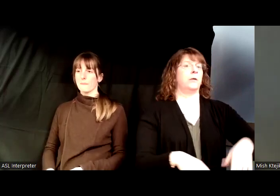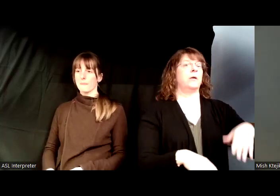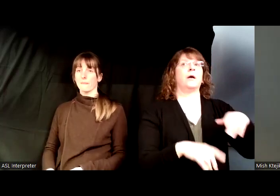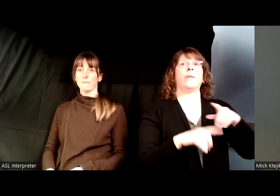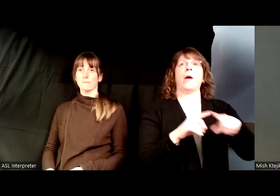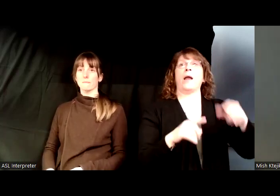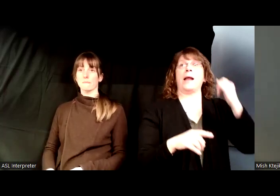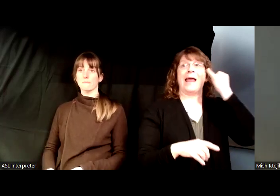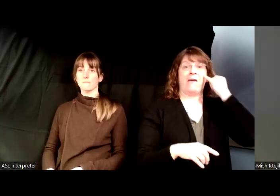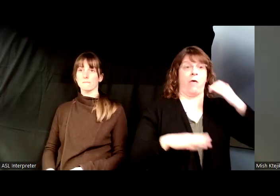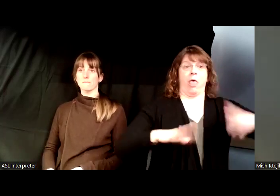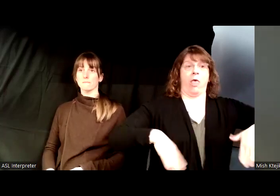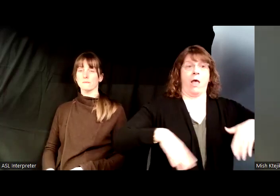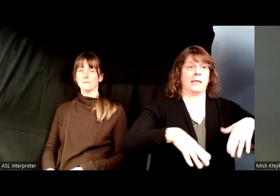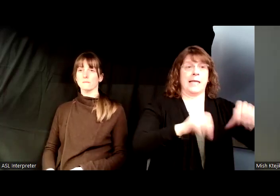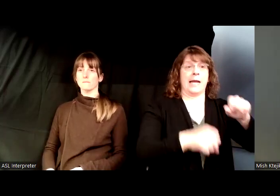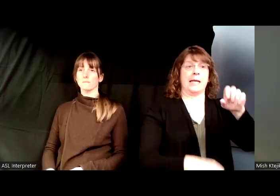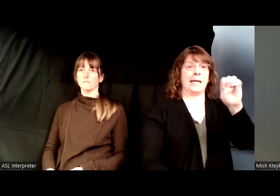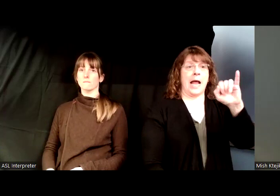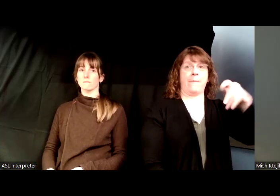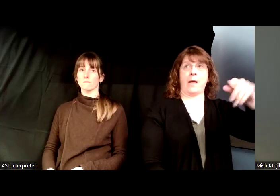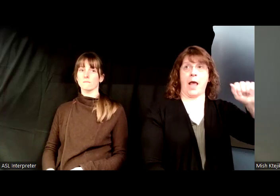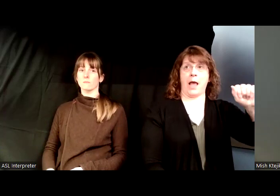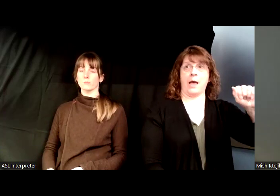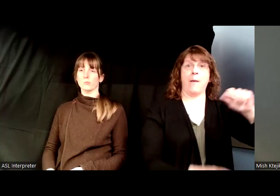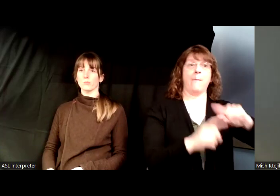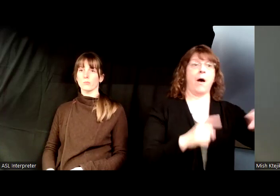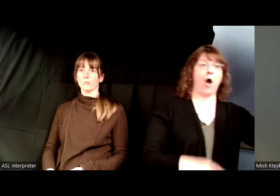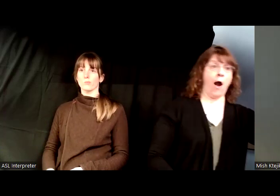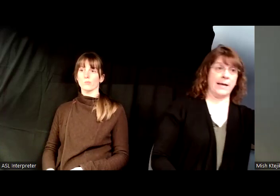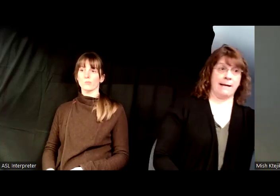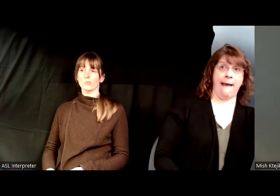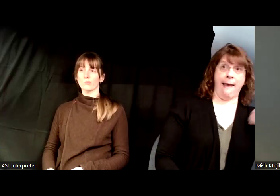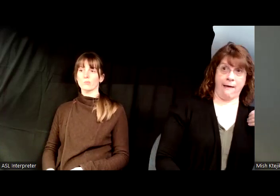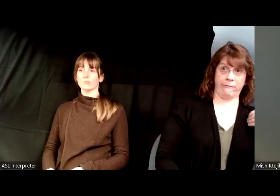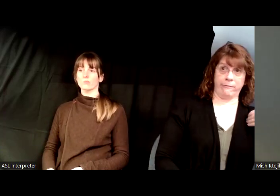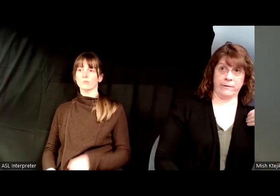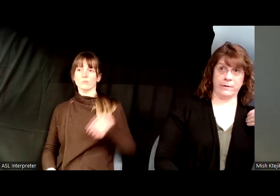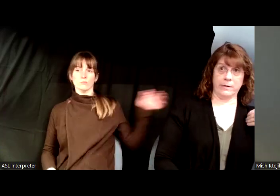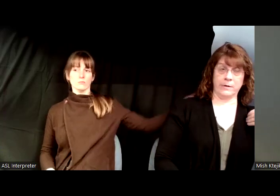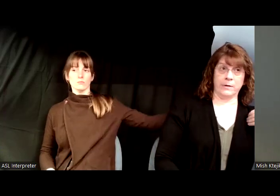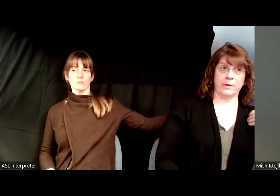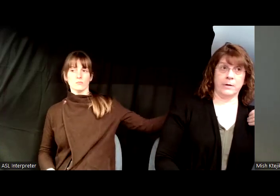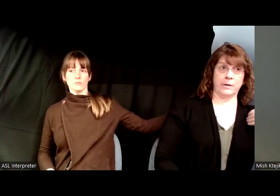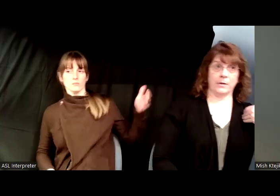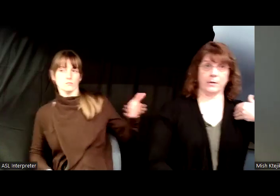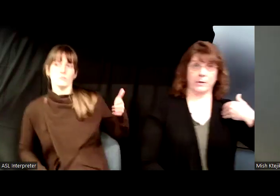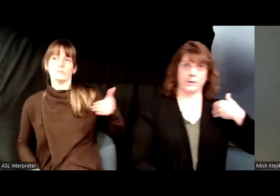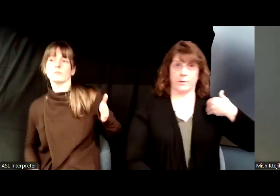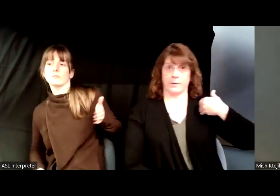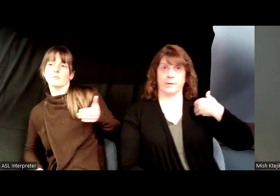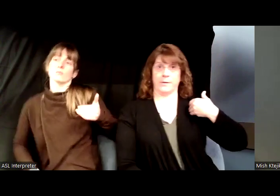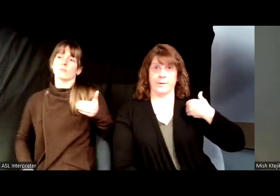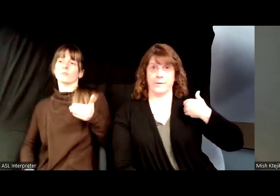have a bachelor's, great. But if you haven't taken the EIPA, but you have a RAD